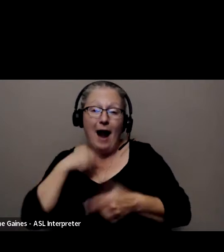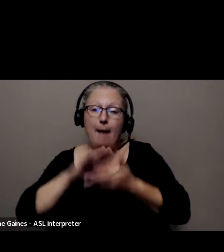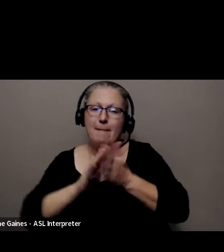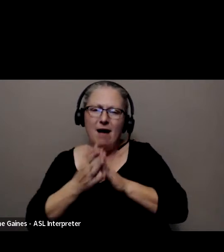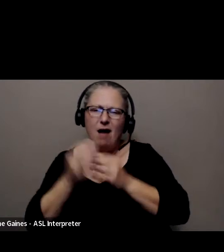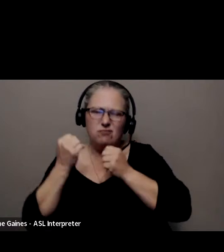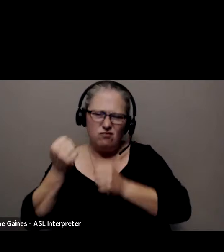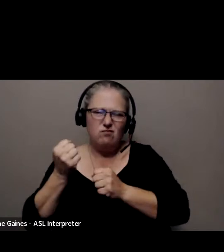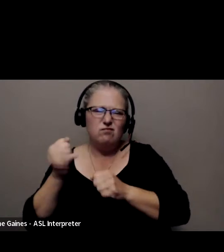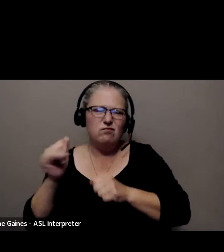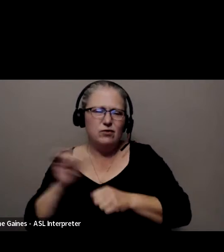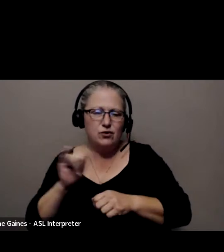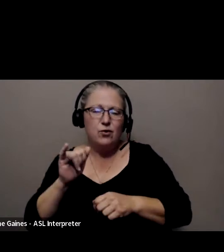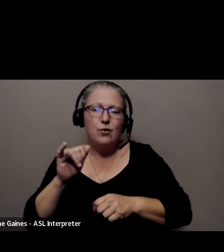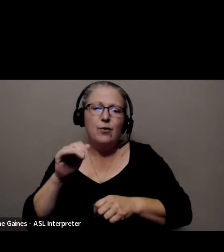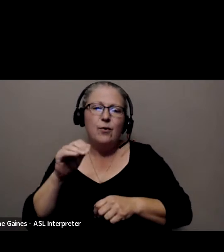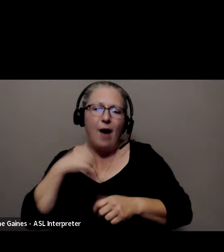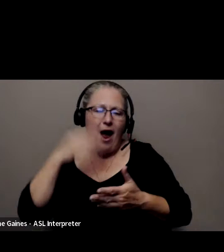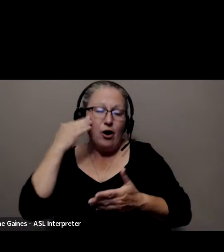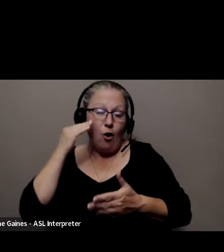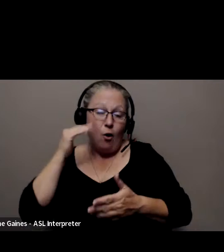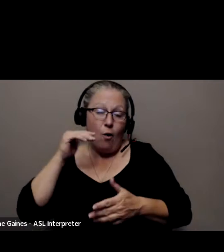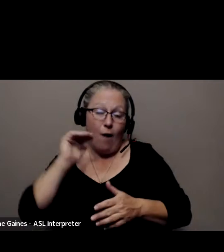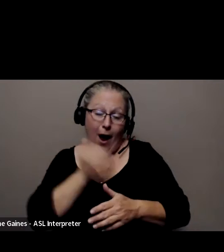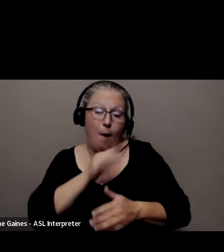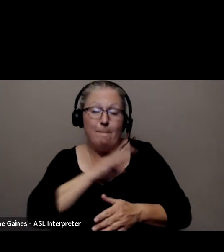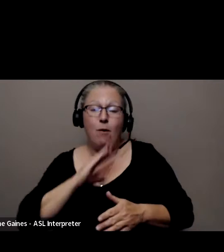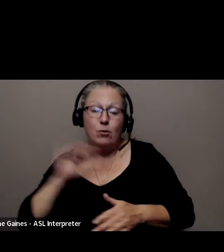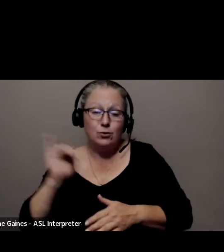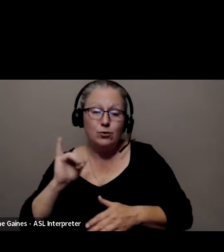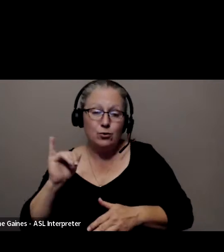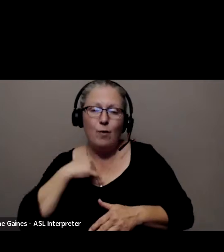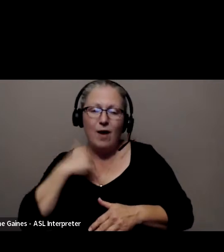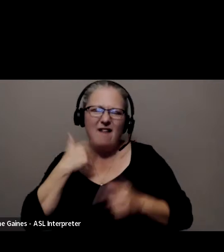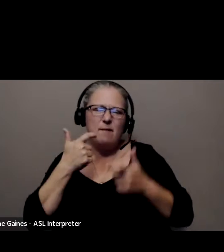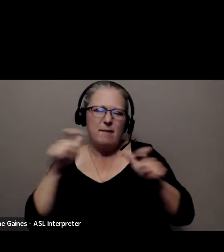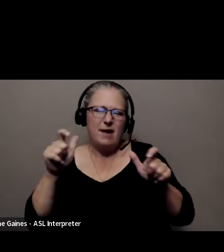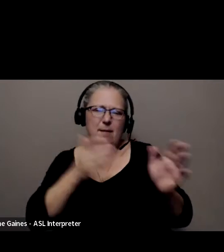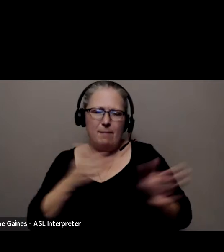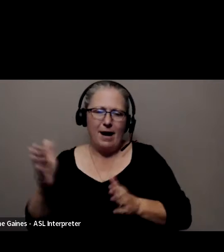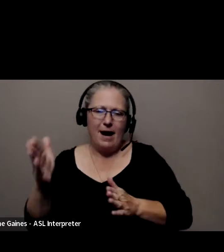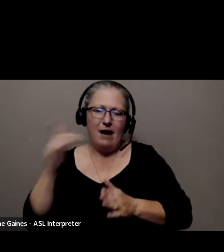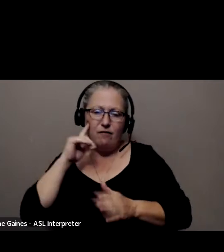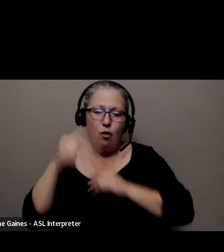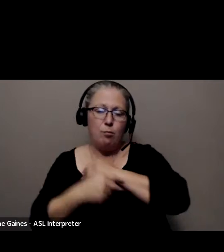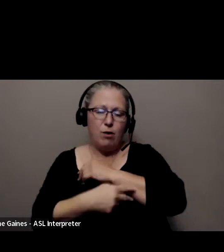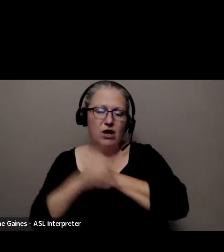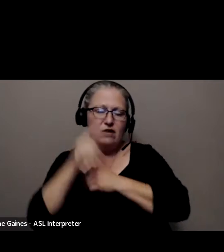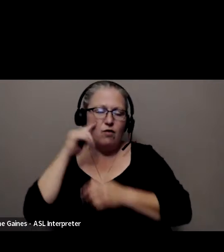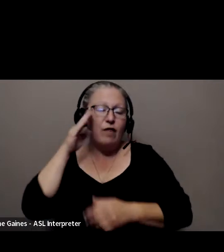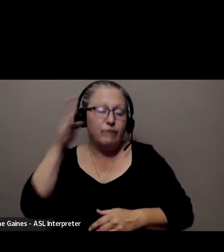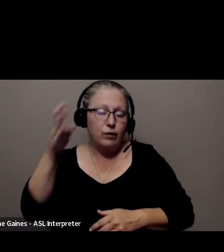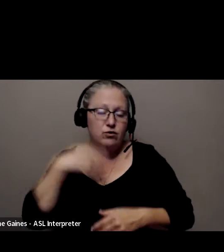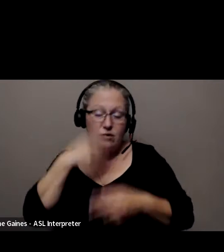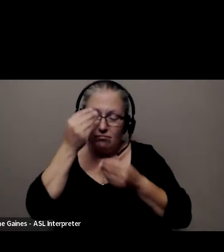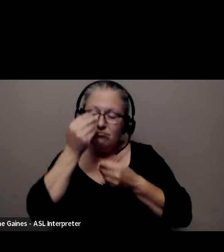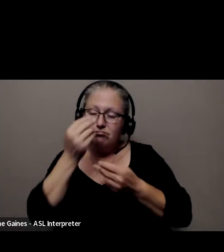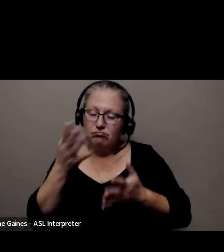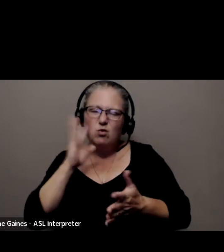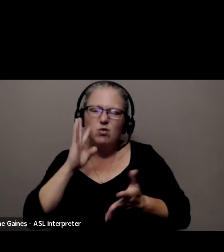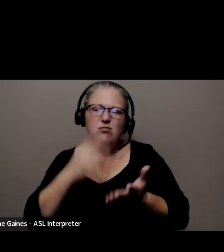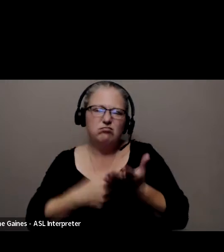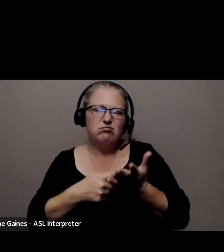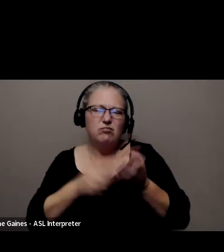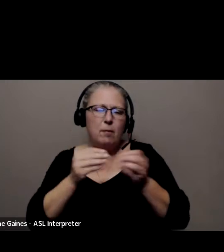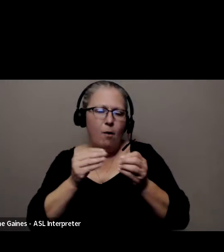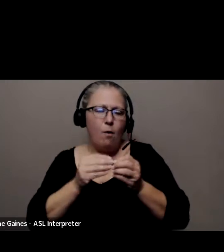fierce about it as well. And I know this board has. We have big plans for Bridge moving into the future. I can tell you that, and we'll talk more